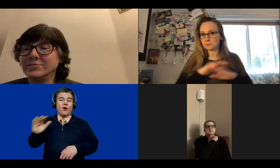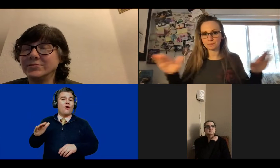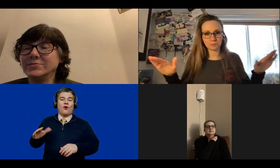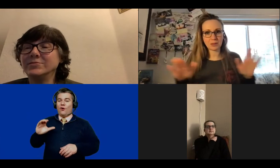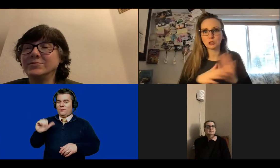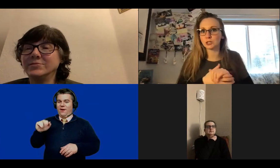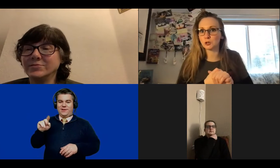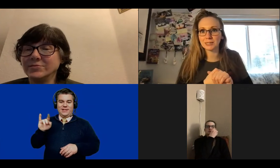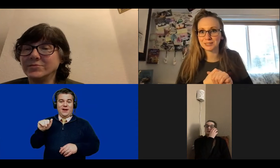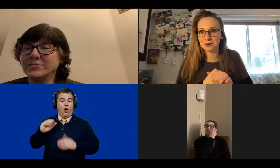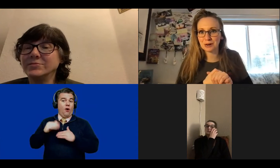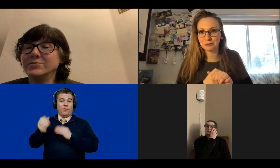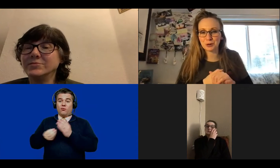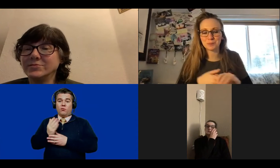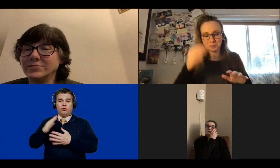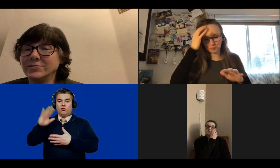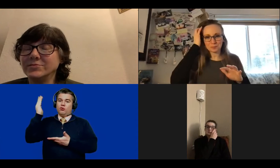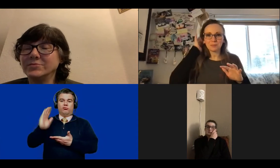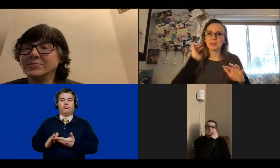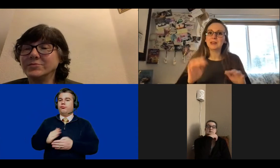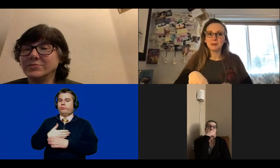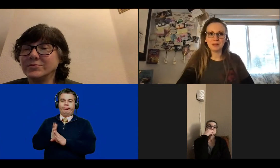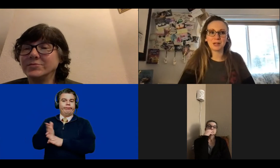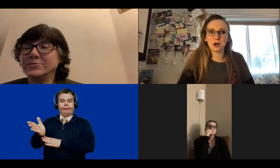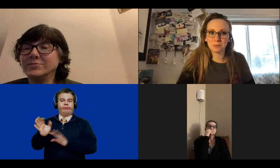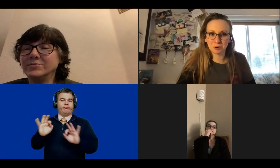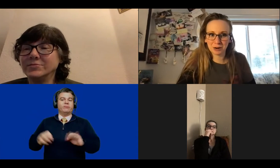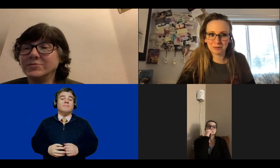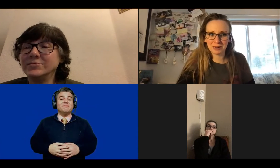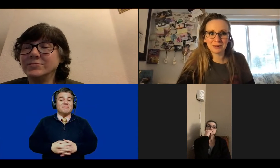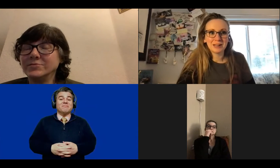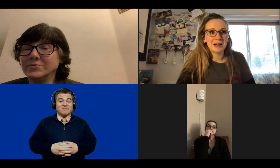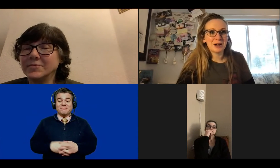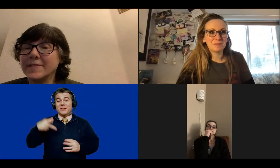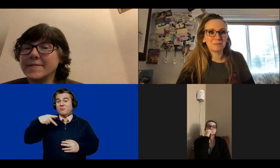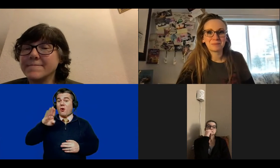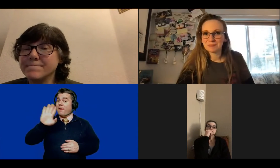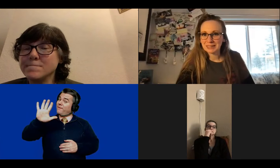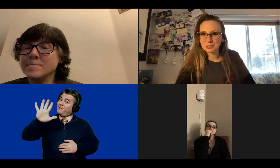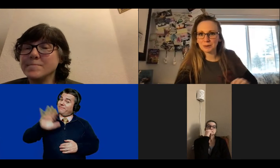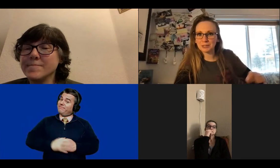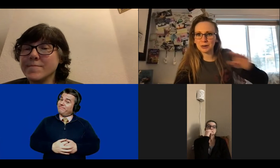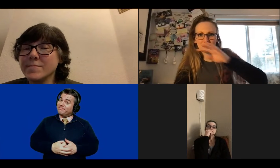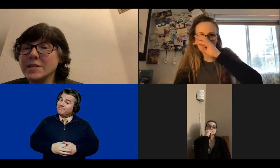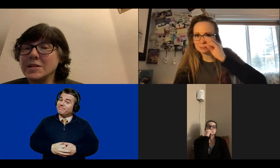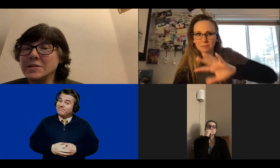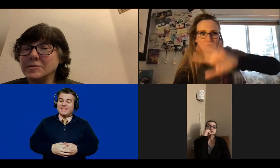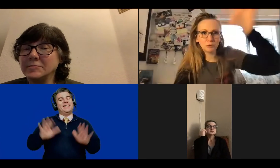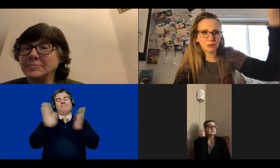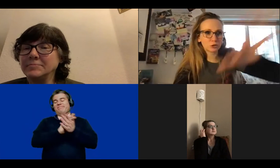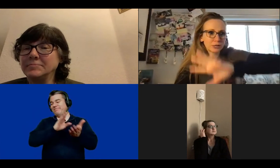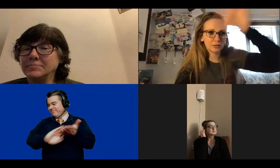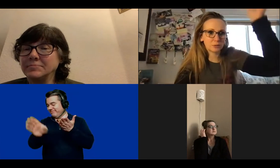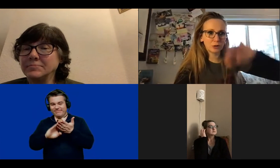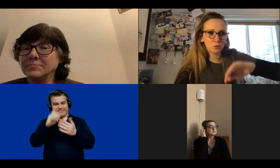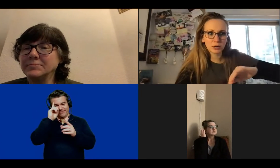overgrowth just straightened itself out. So being on PROBIO5. So anyway, sorry, I